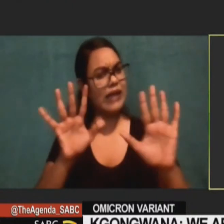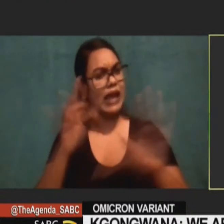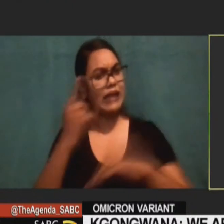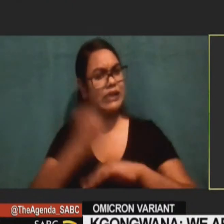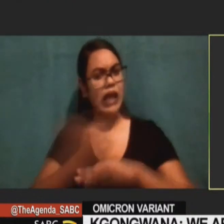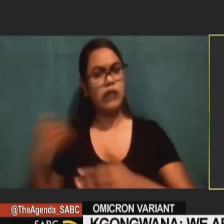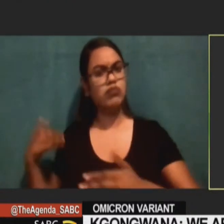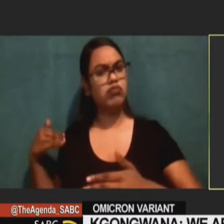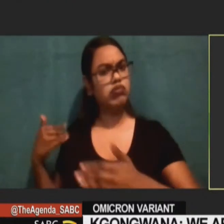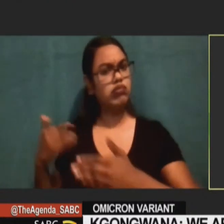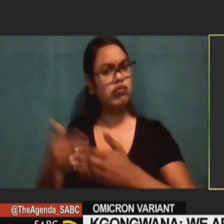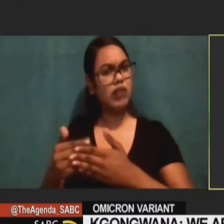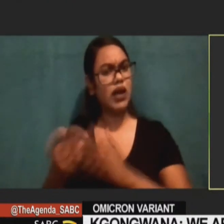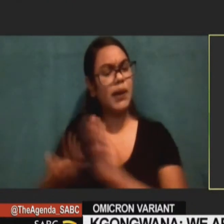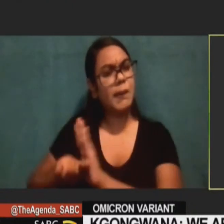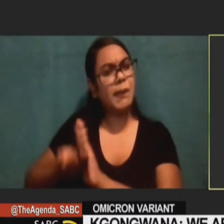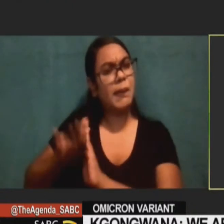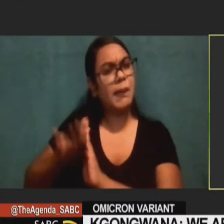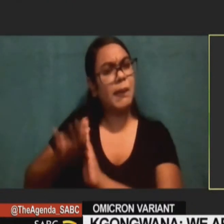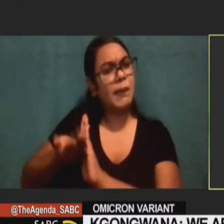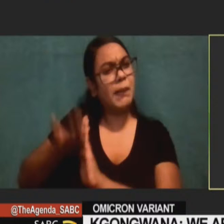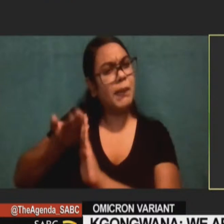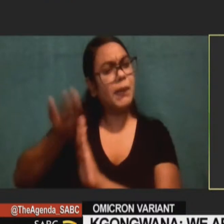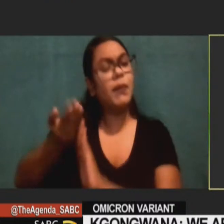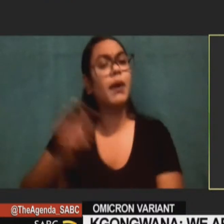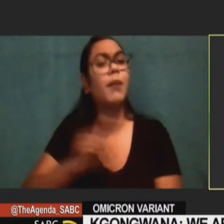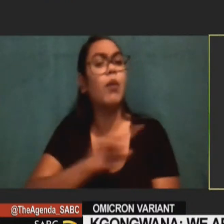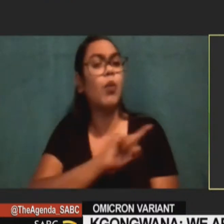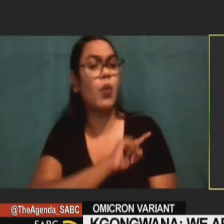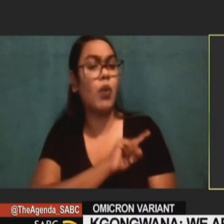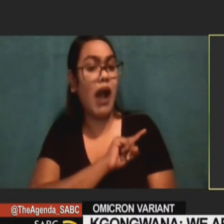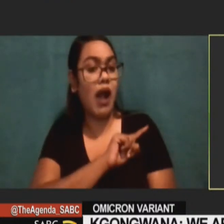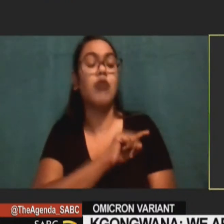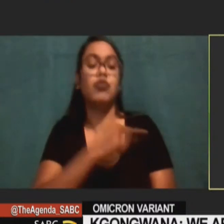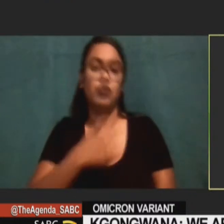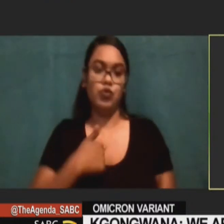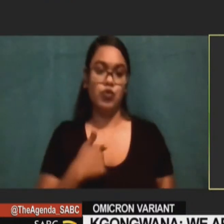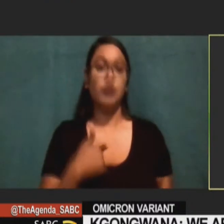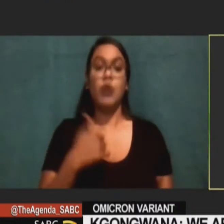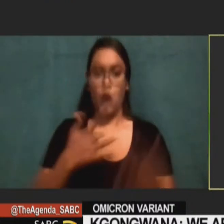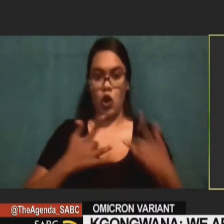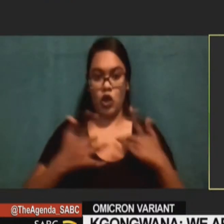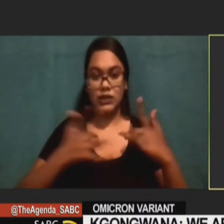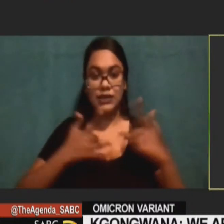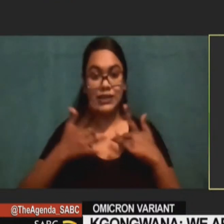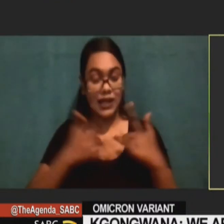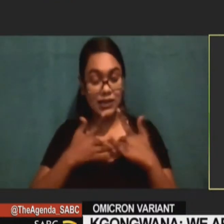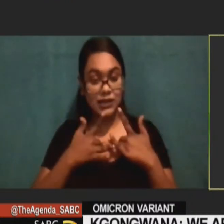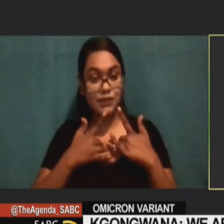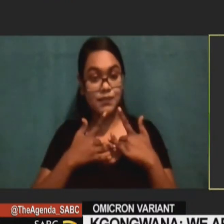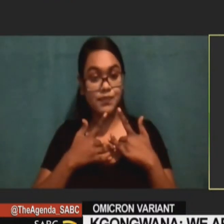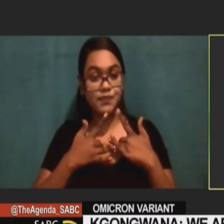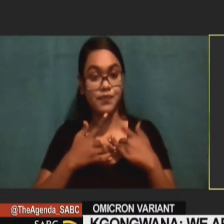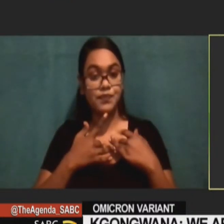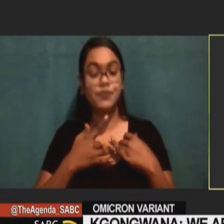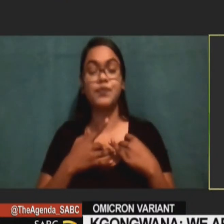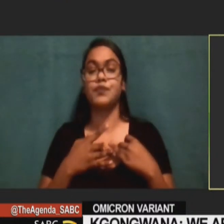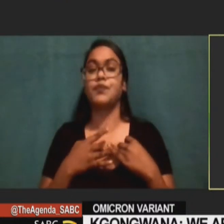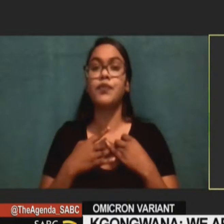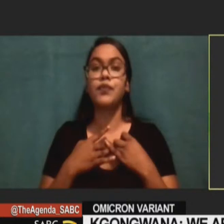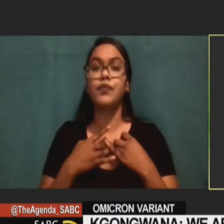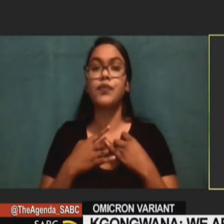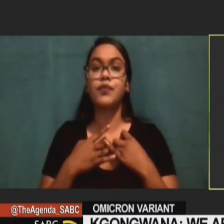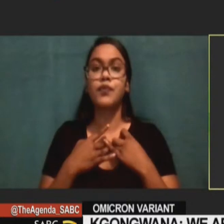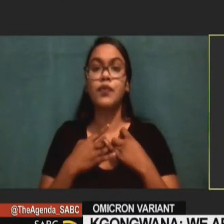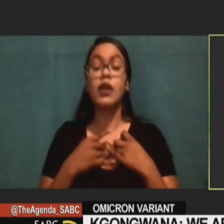increase. Prior to the 19th, I think, majority of general practitioners' cases were down to zero. In